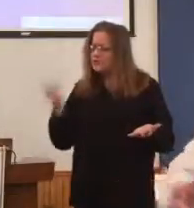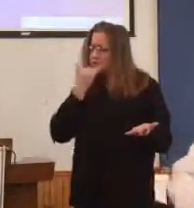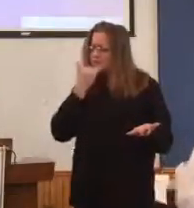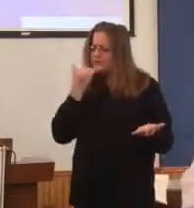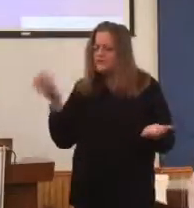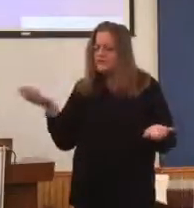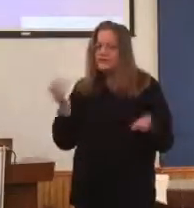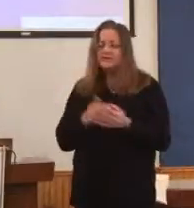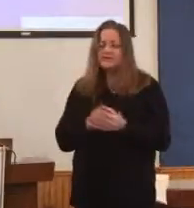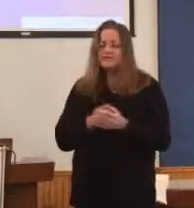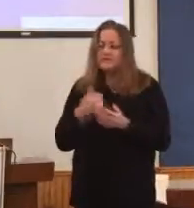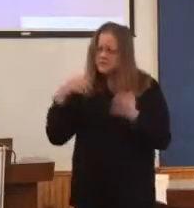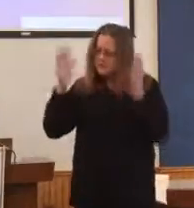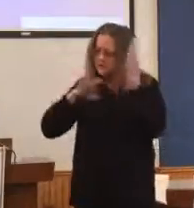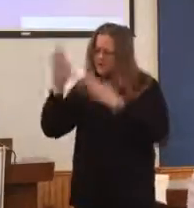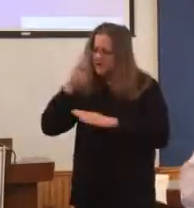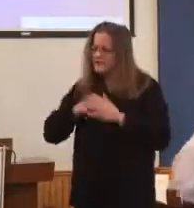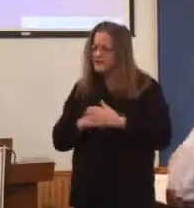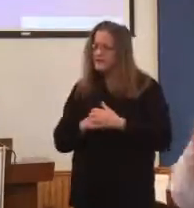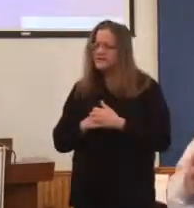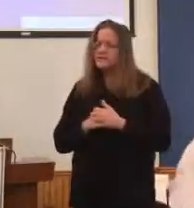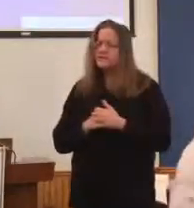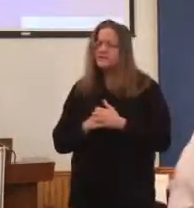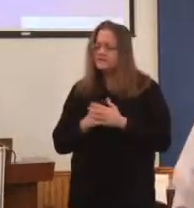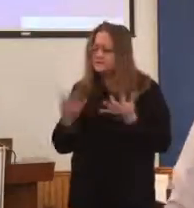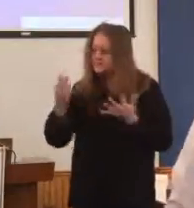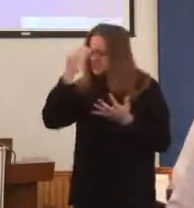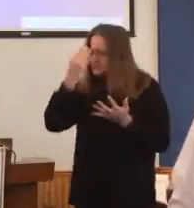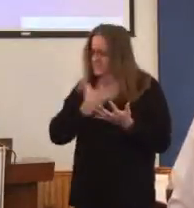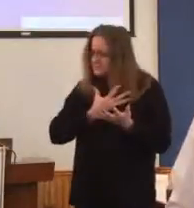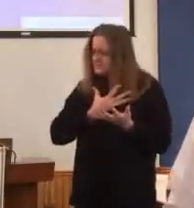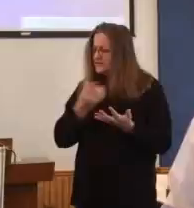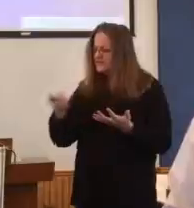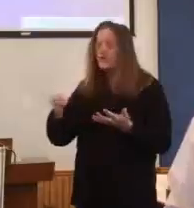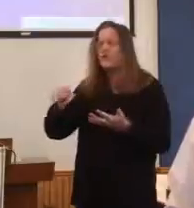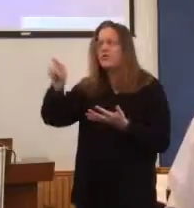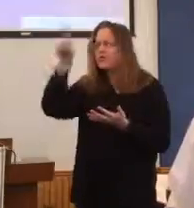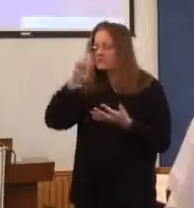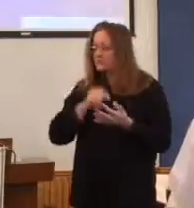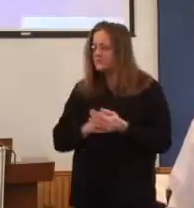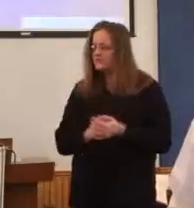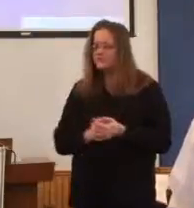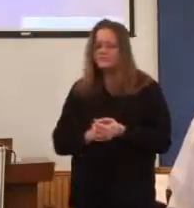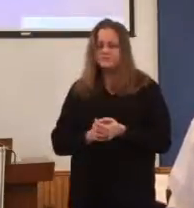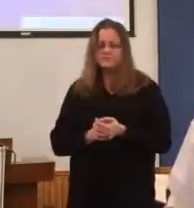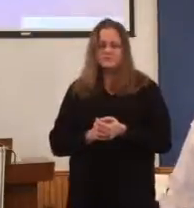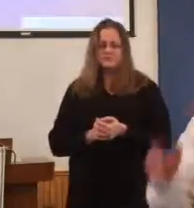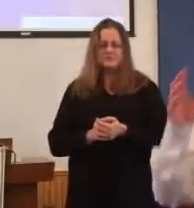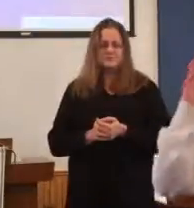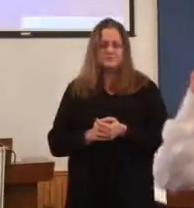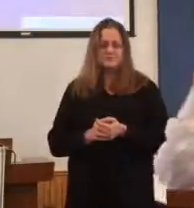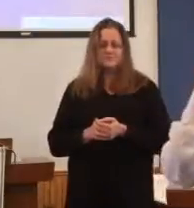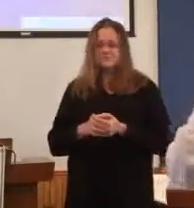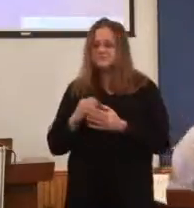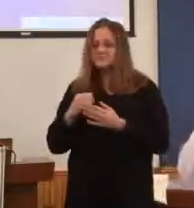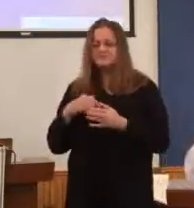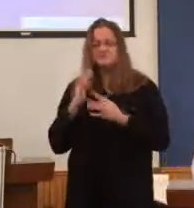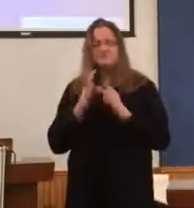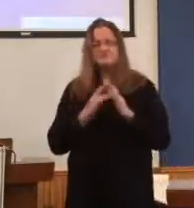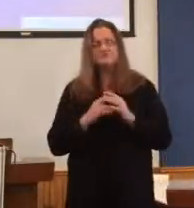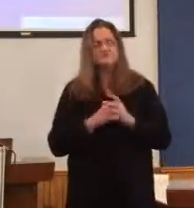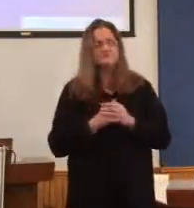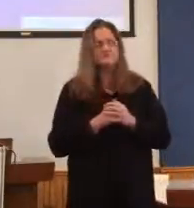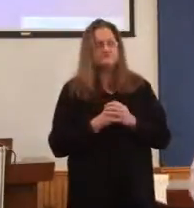Didn't you know we were worried? You should have told us where you were going to be. And Jesus